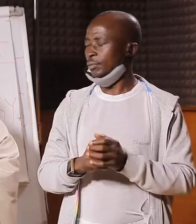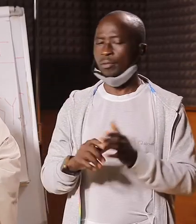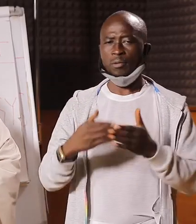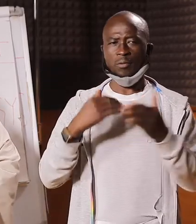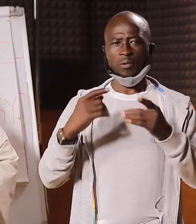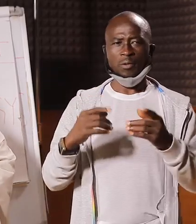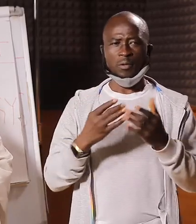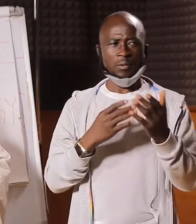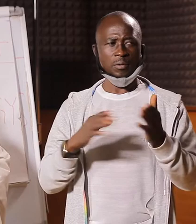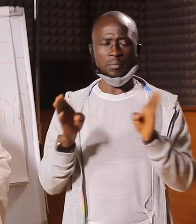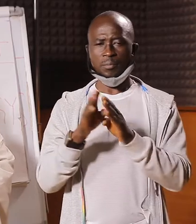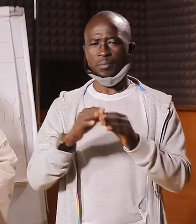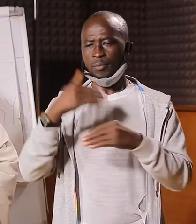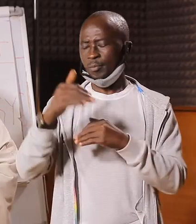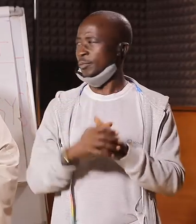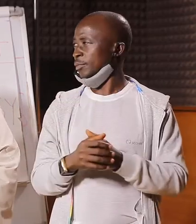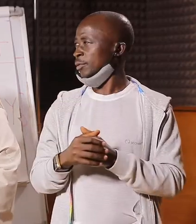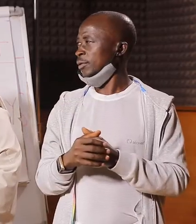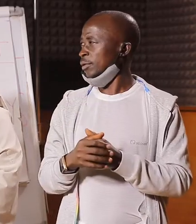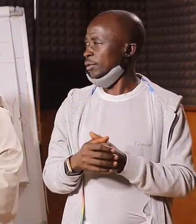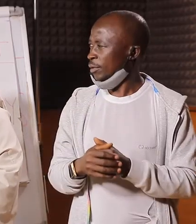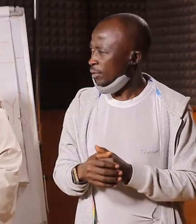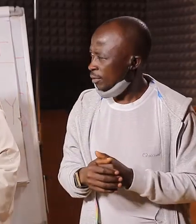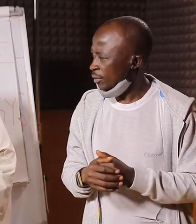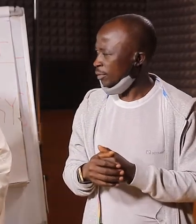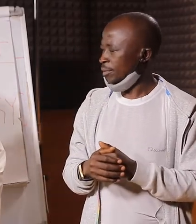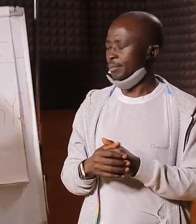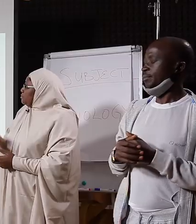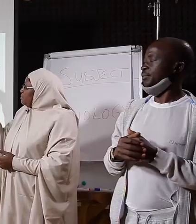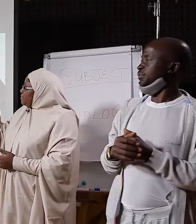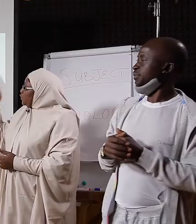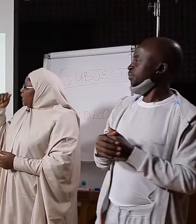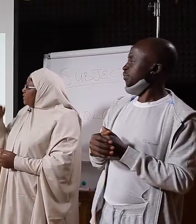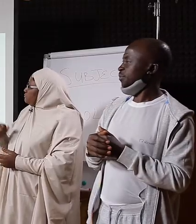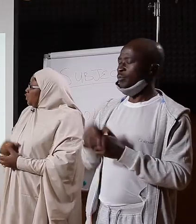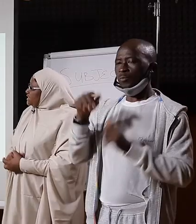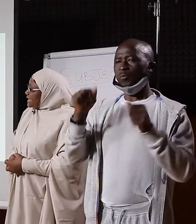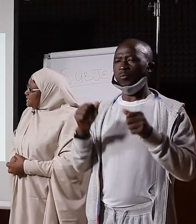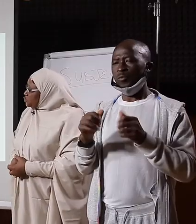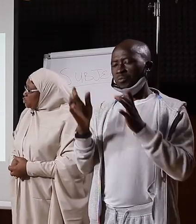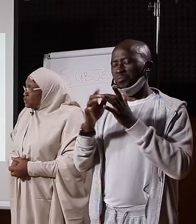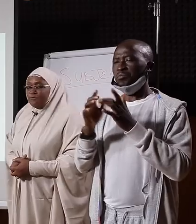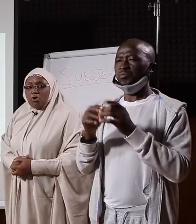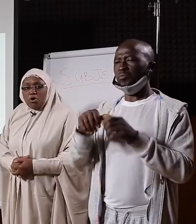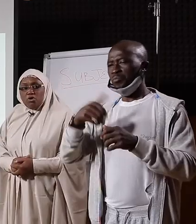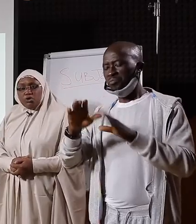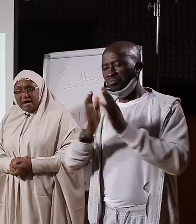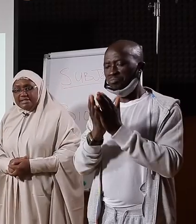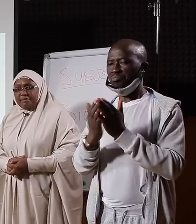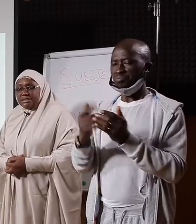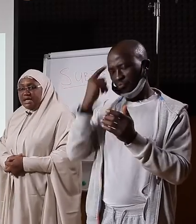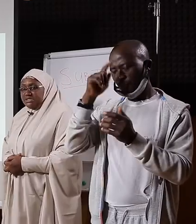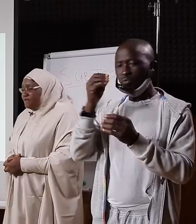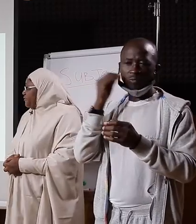waiting for your answers, comment, observation, and others. you can contact these 2 books for